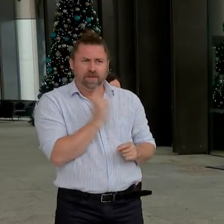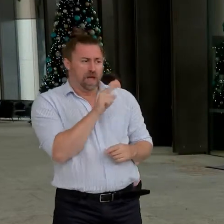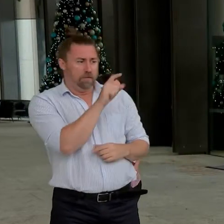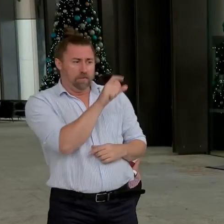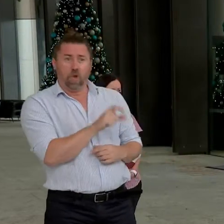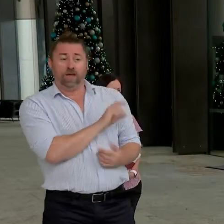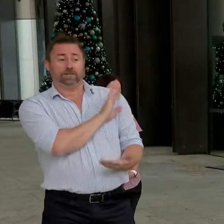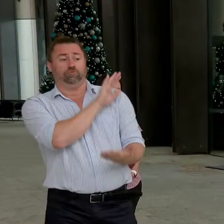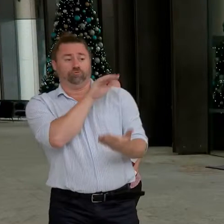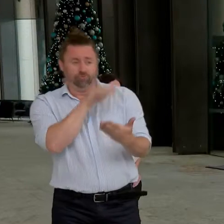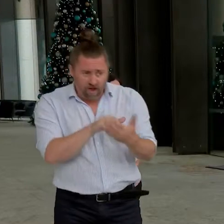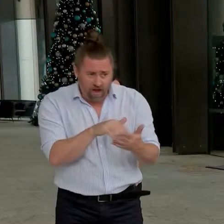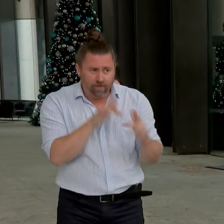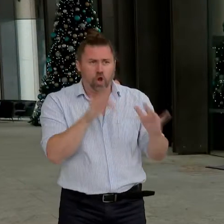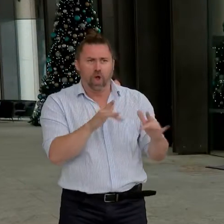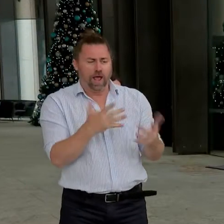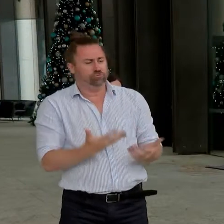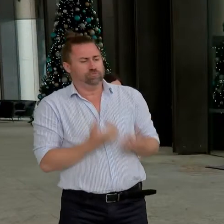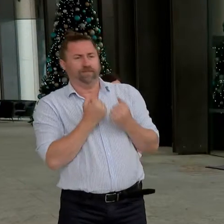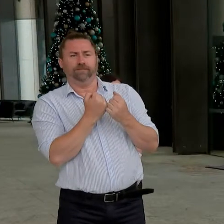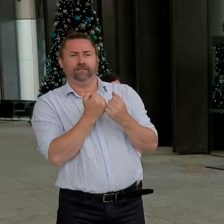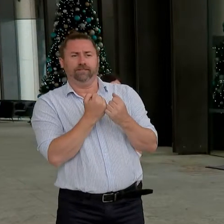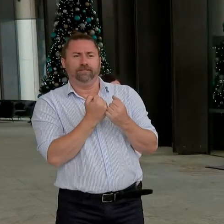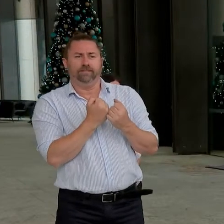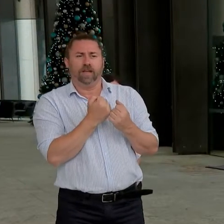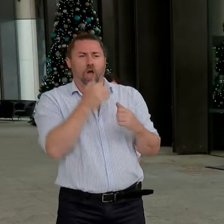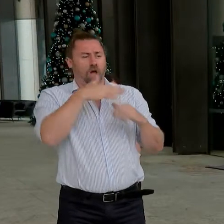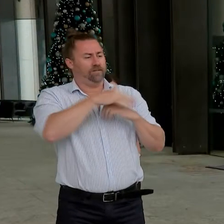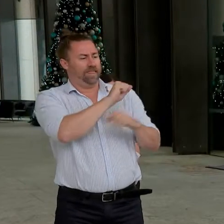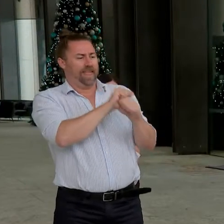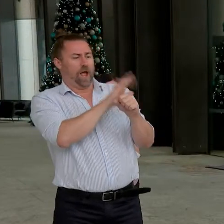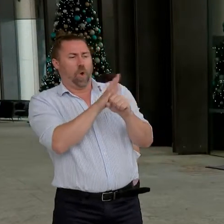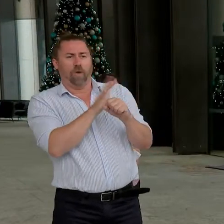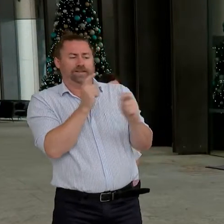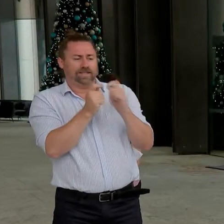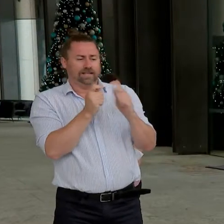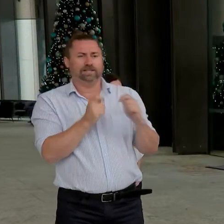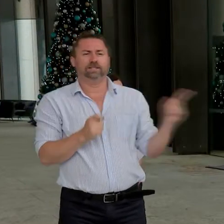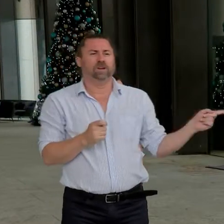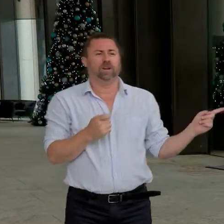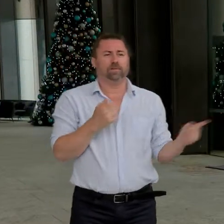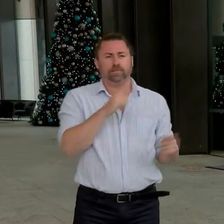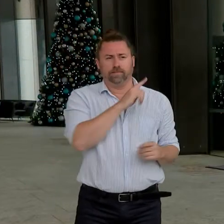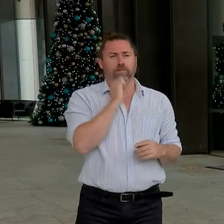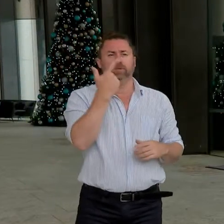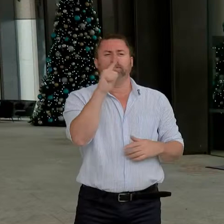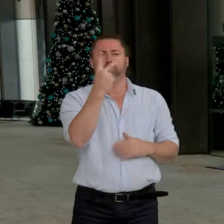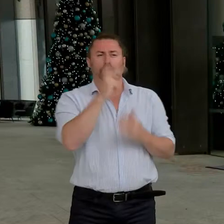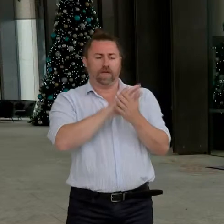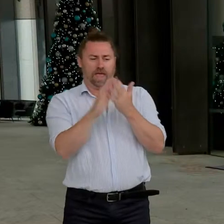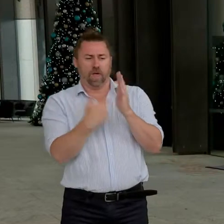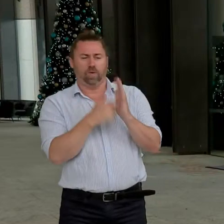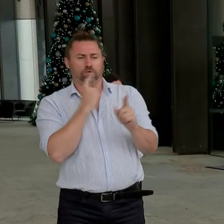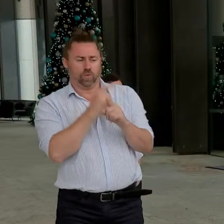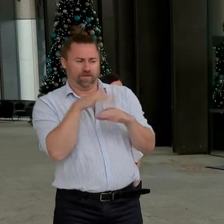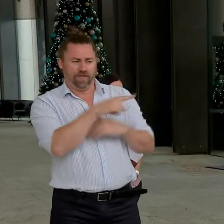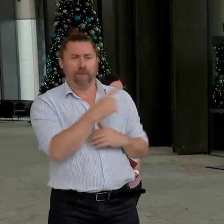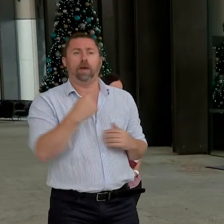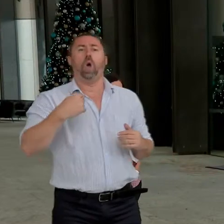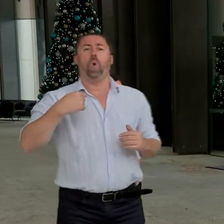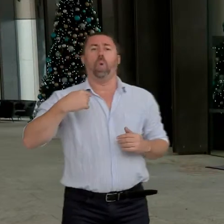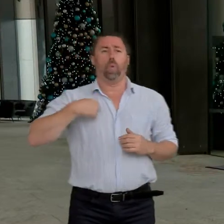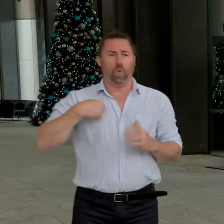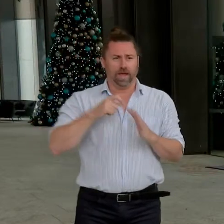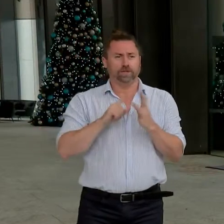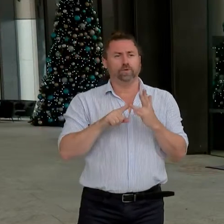So the 72-hour test is something for in the coming days, if the government will consider that. What we're looking at today is the 5-day